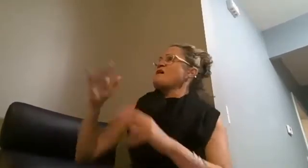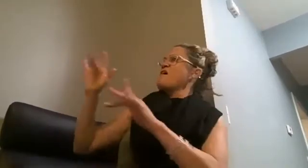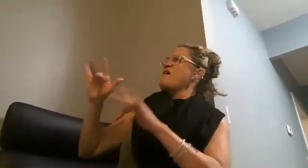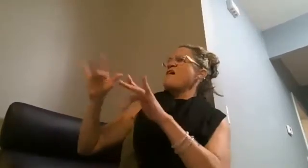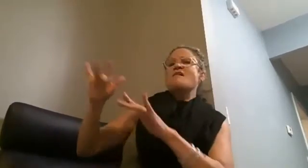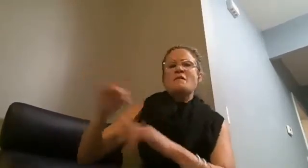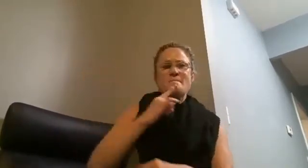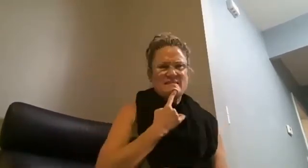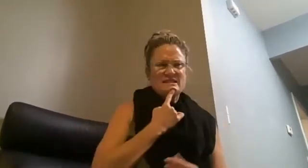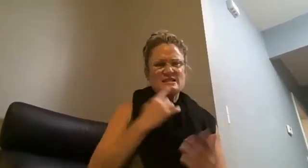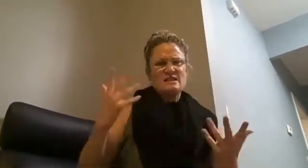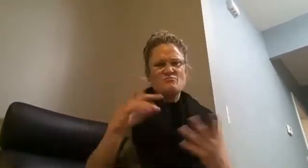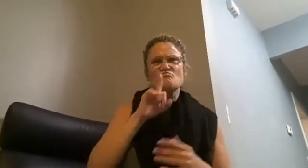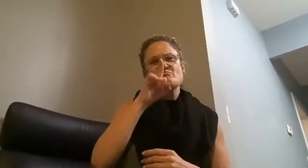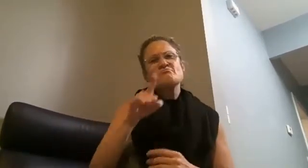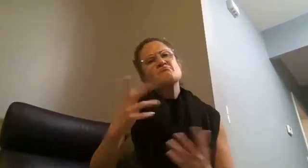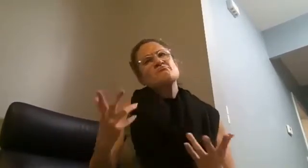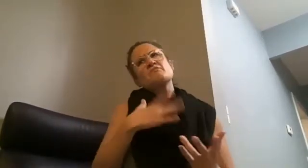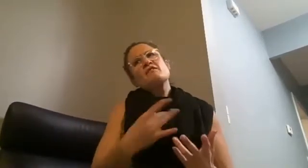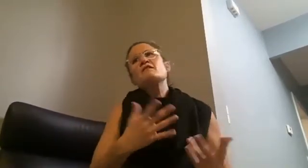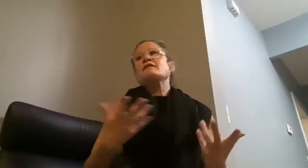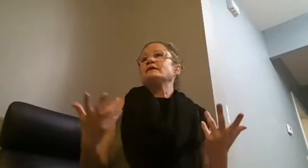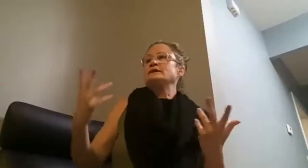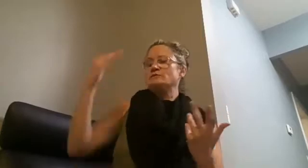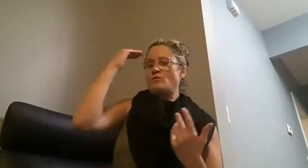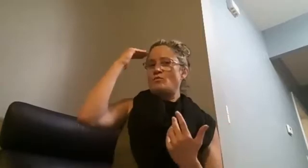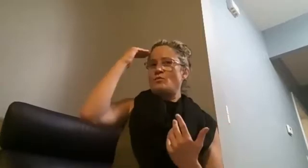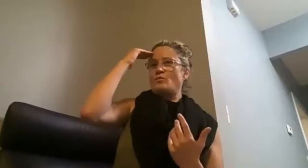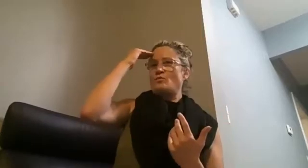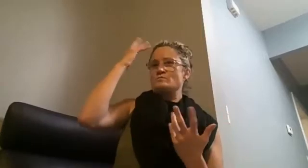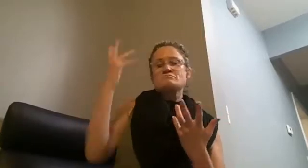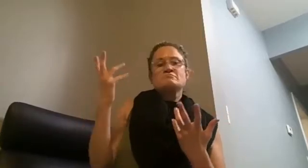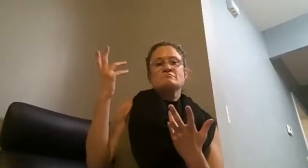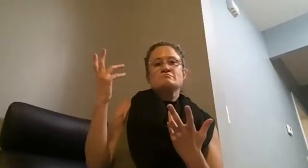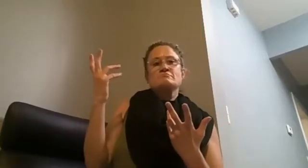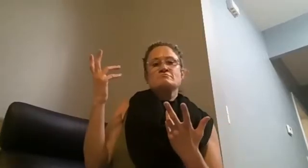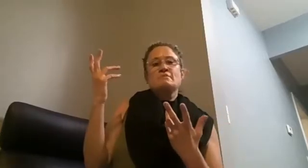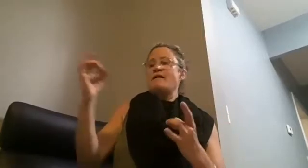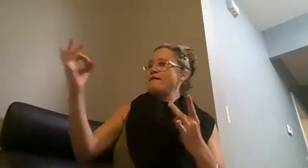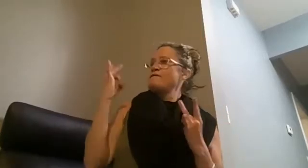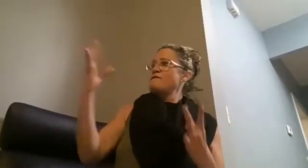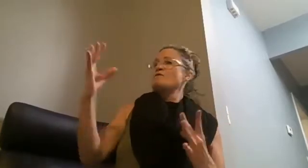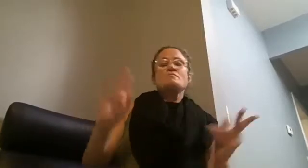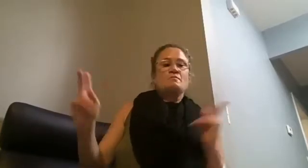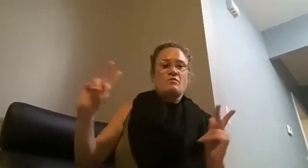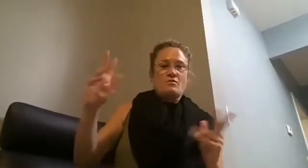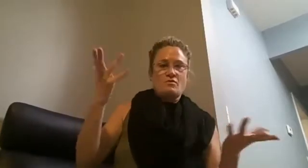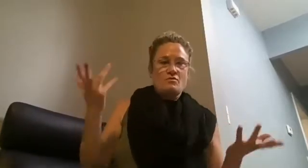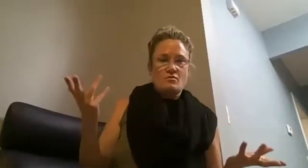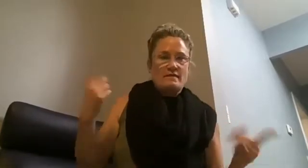time. And he knows intellectually of how horrible of a time it was and how horrible of a people those were and the events that happened to him and other people